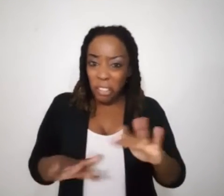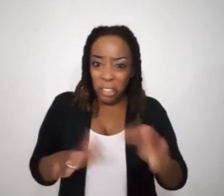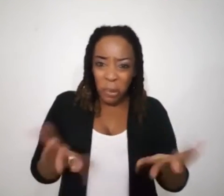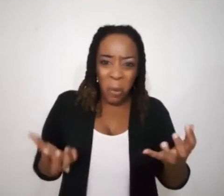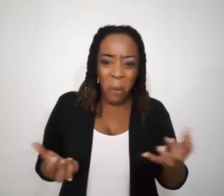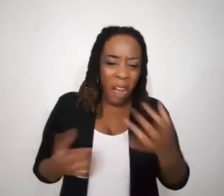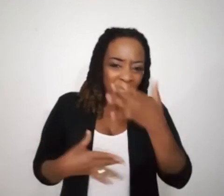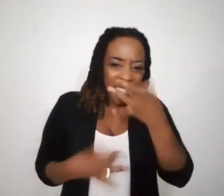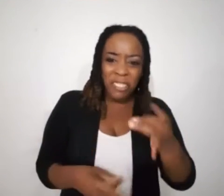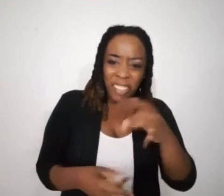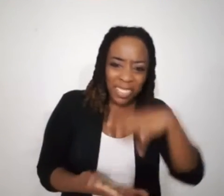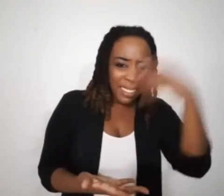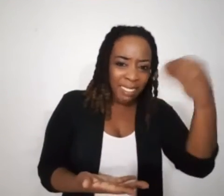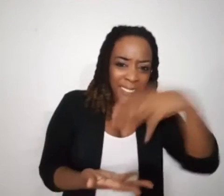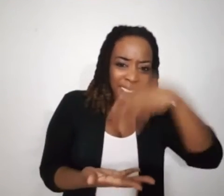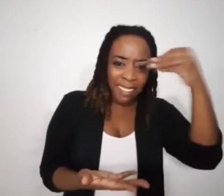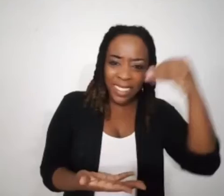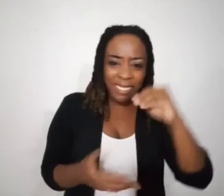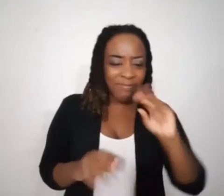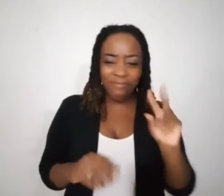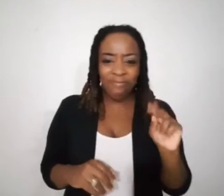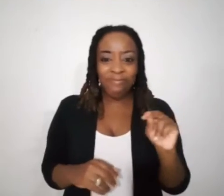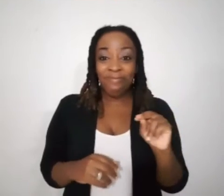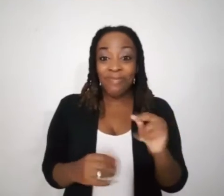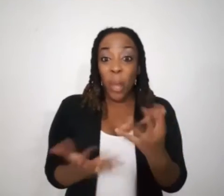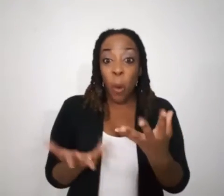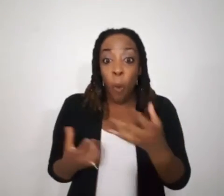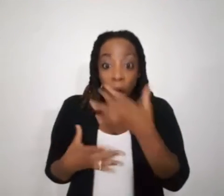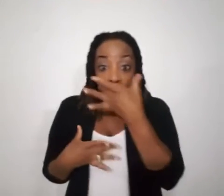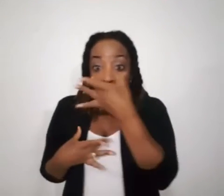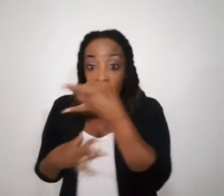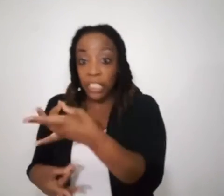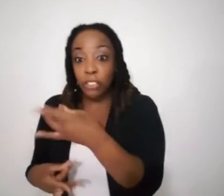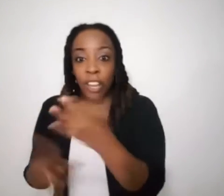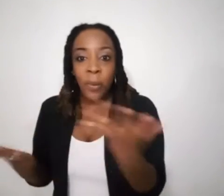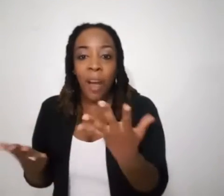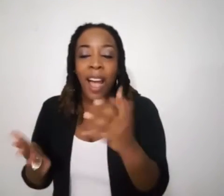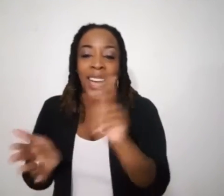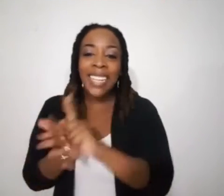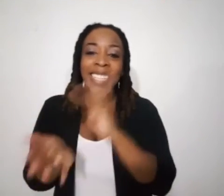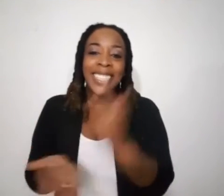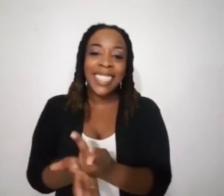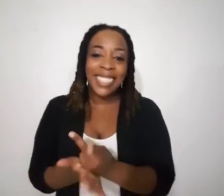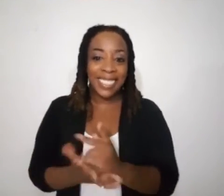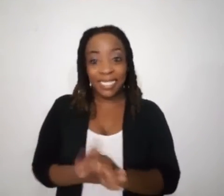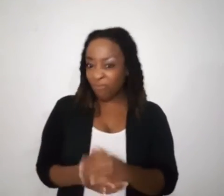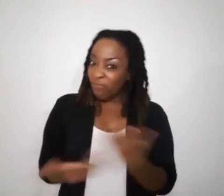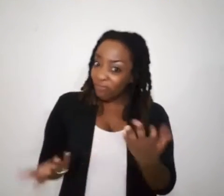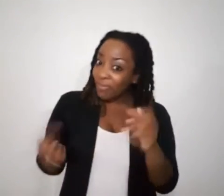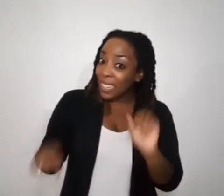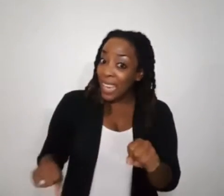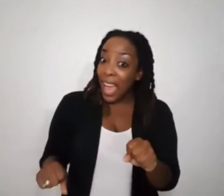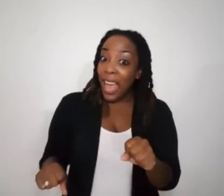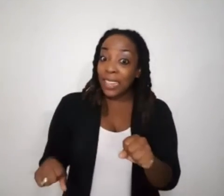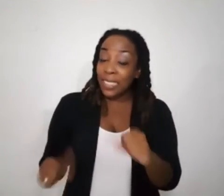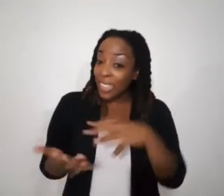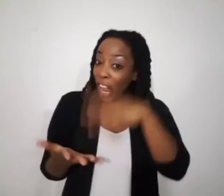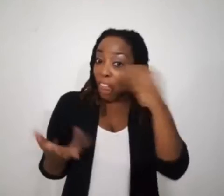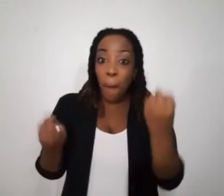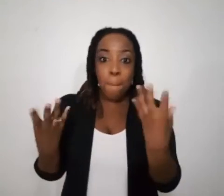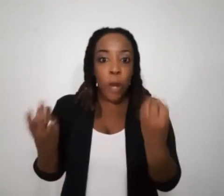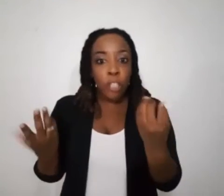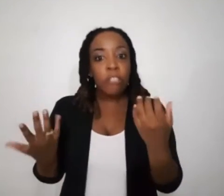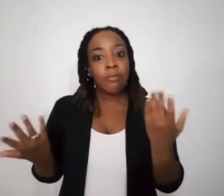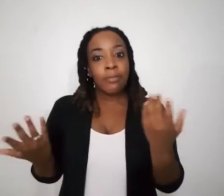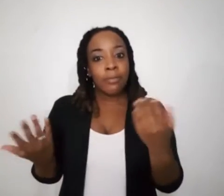is so much to learn in the kitchen. You can learn motor skills by mixing, by having your child mix